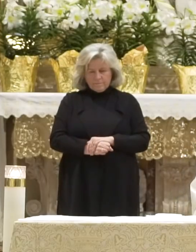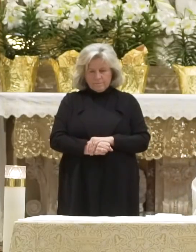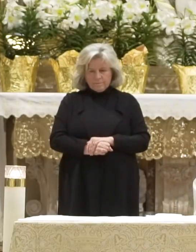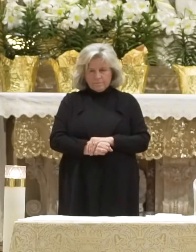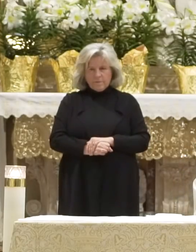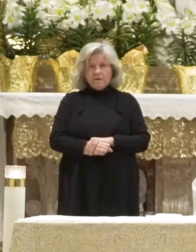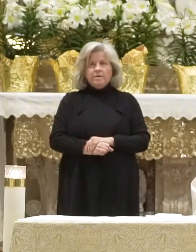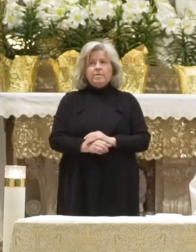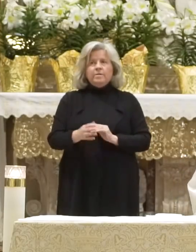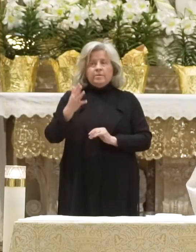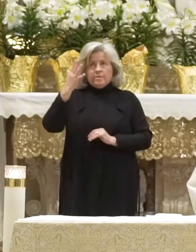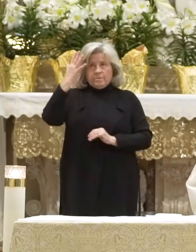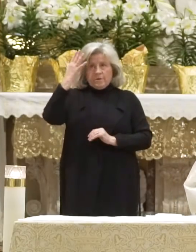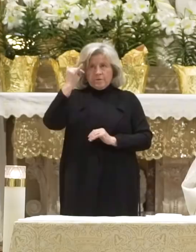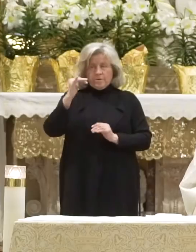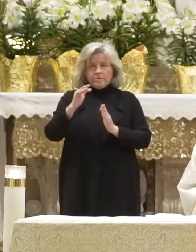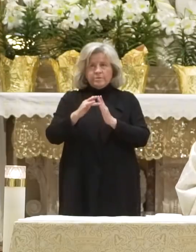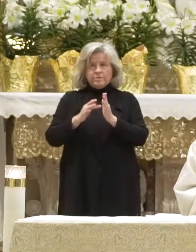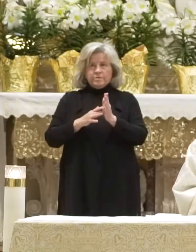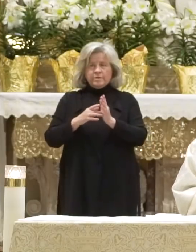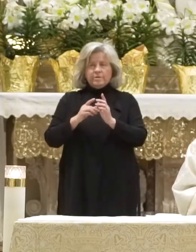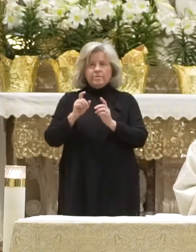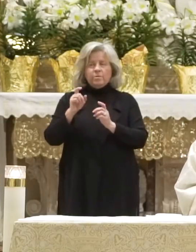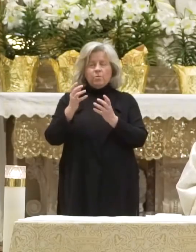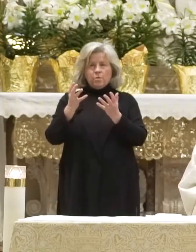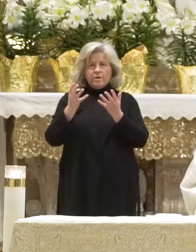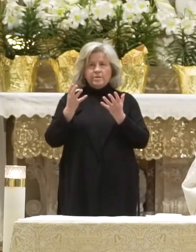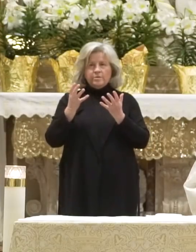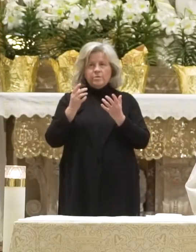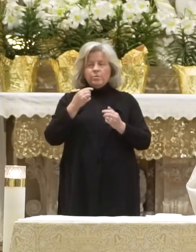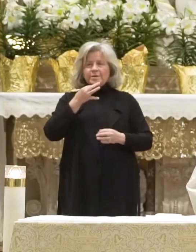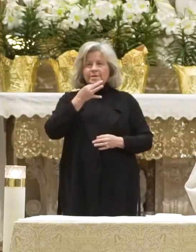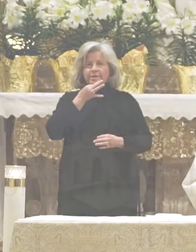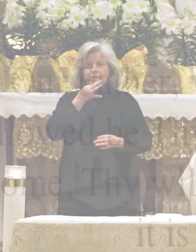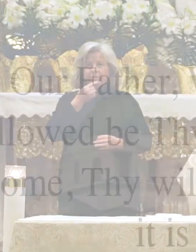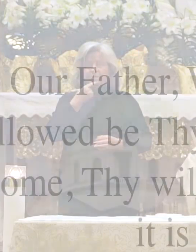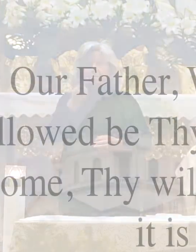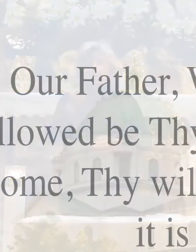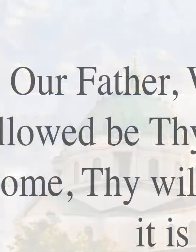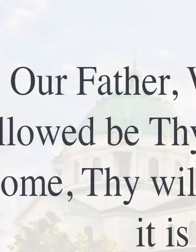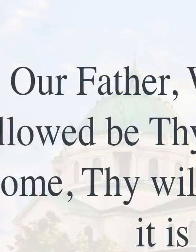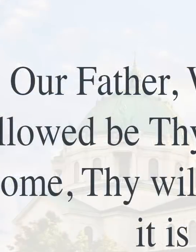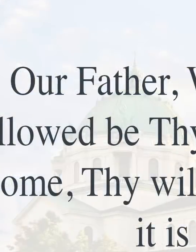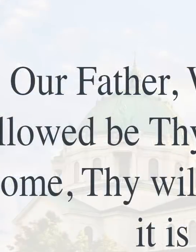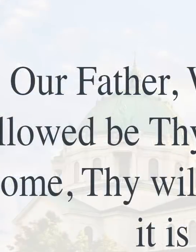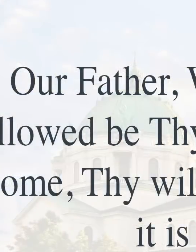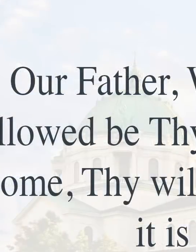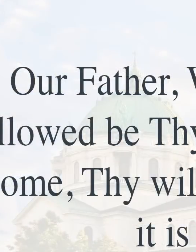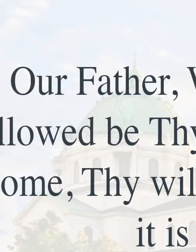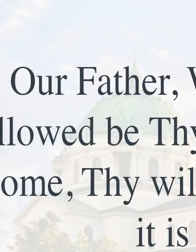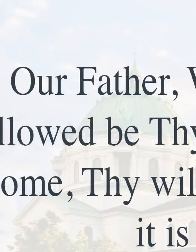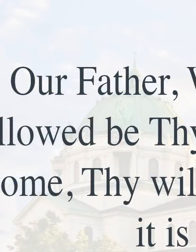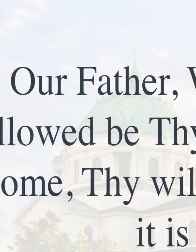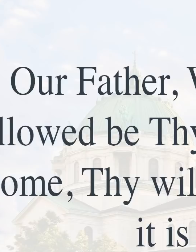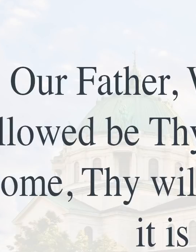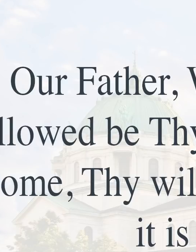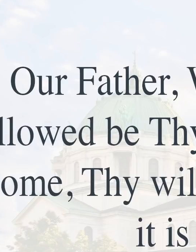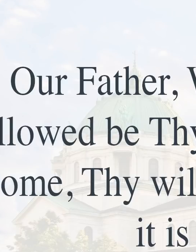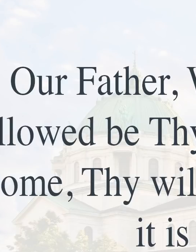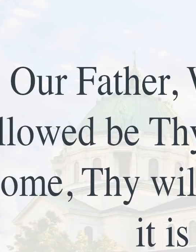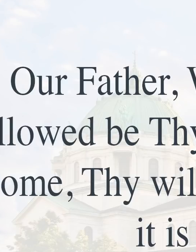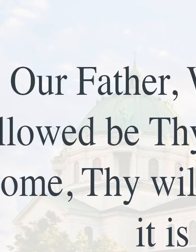At the Savior's command and formed by divine teaching, we dare to say, Our Father,